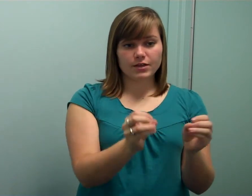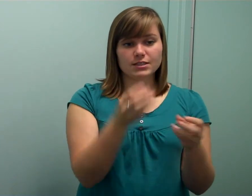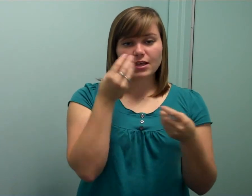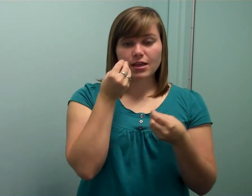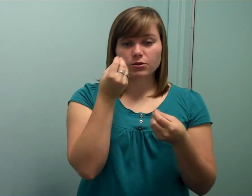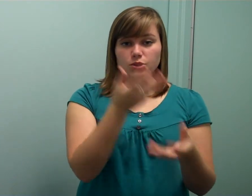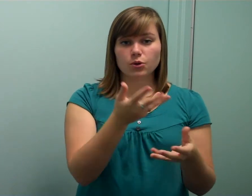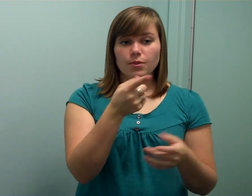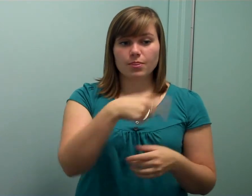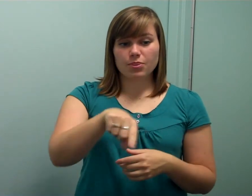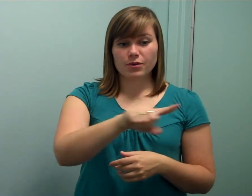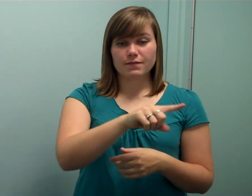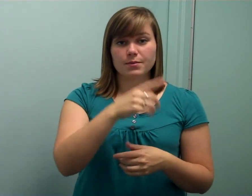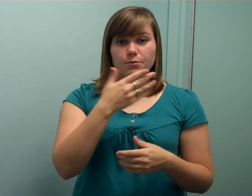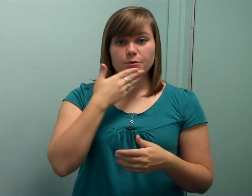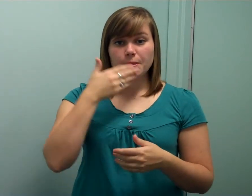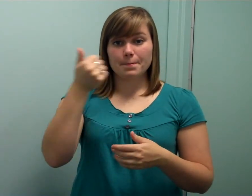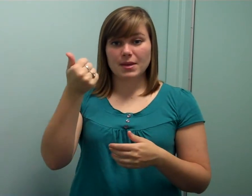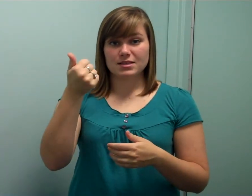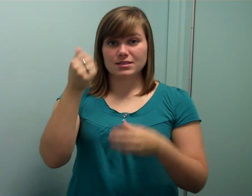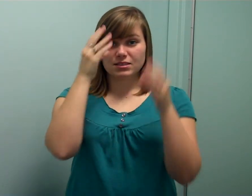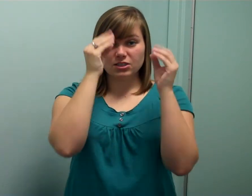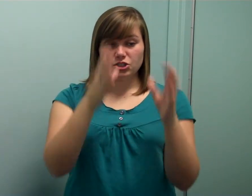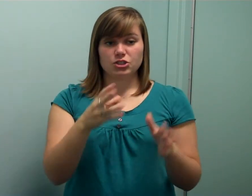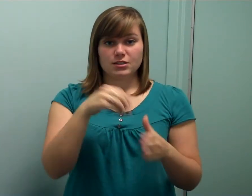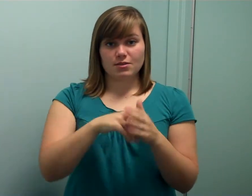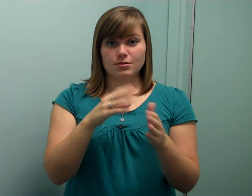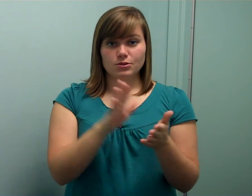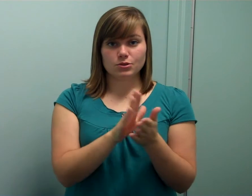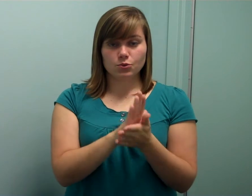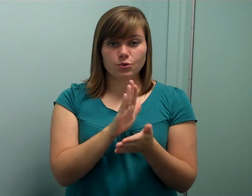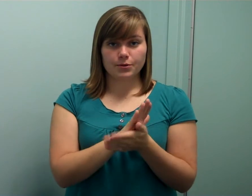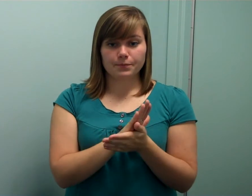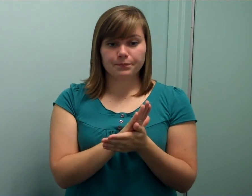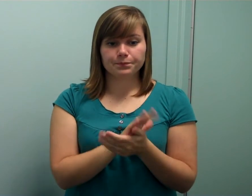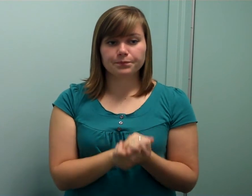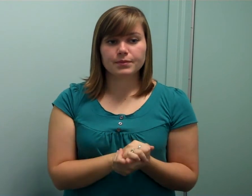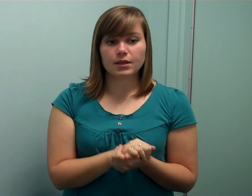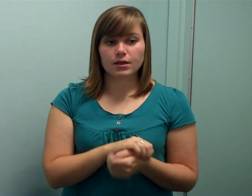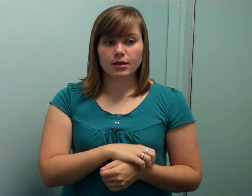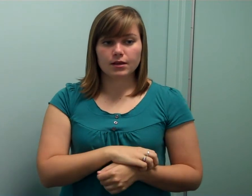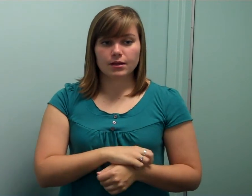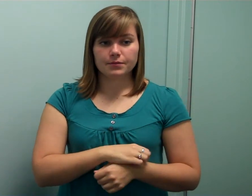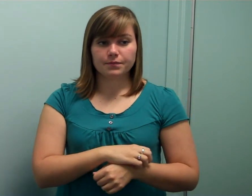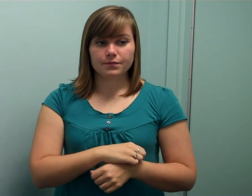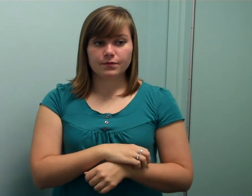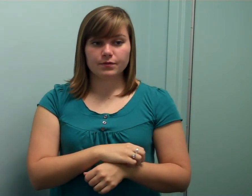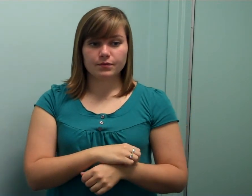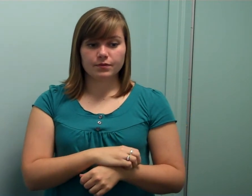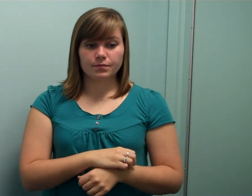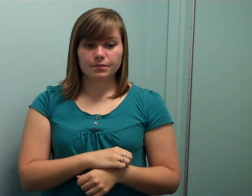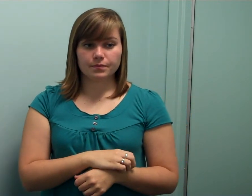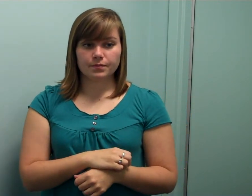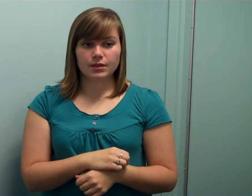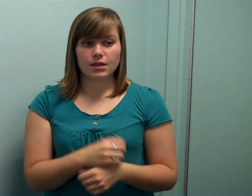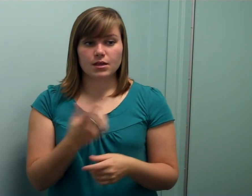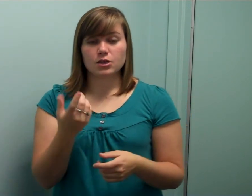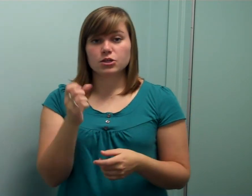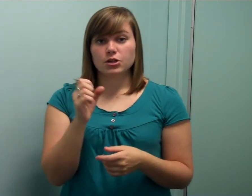this whole school. We have decided to reward your performance by giving you each 30 of the best